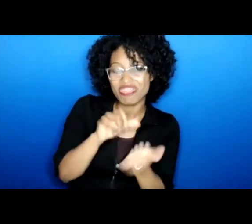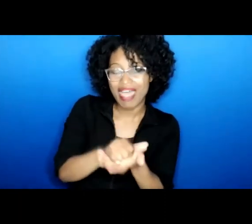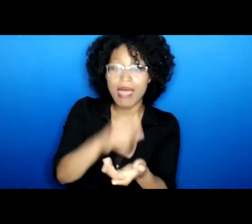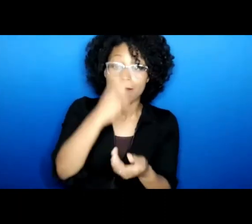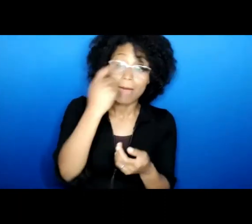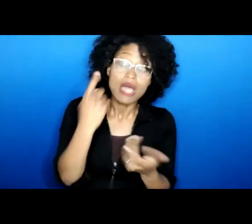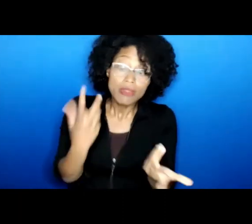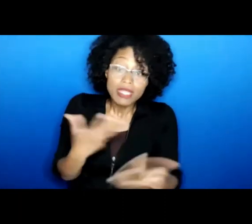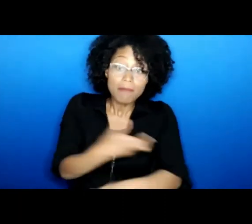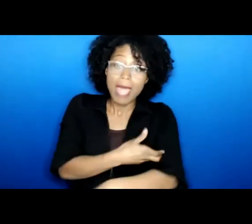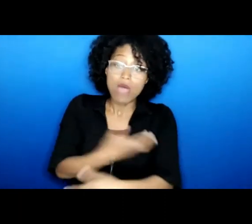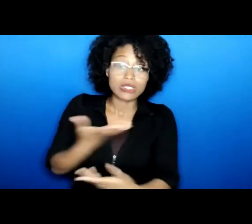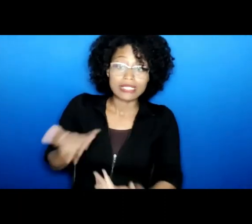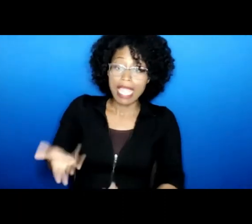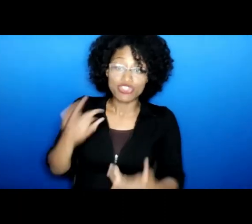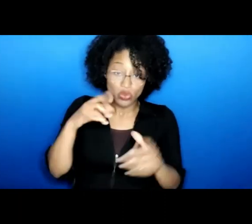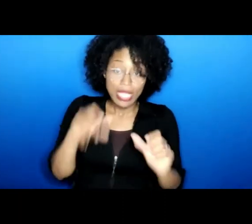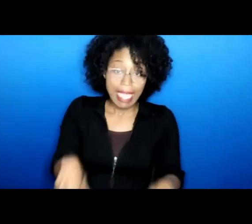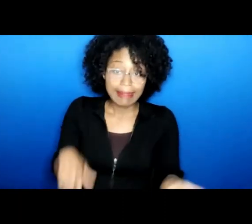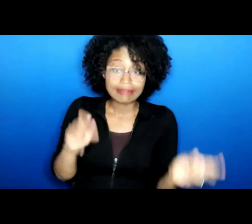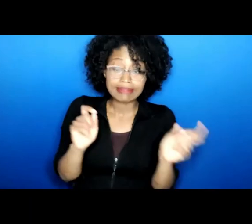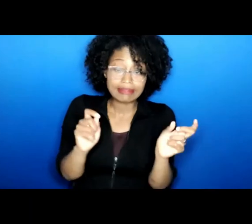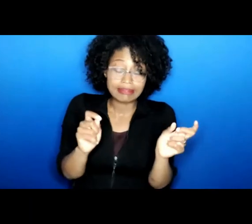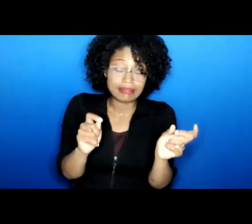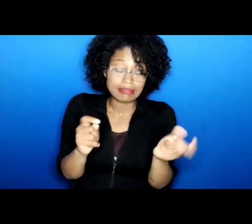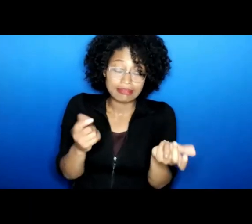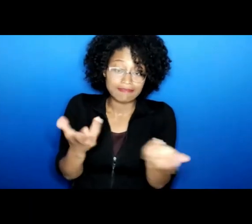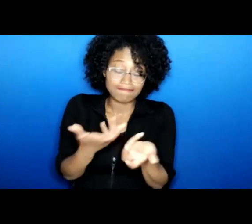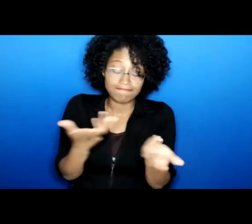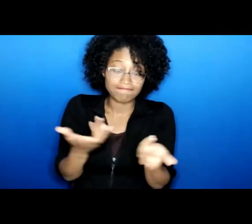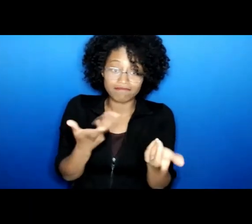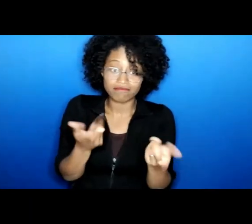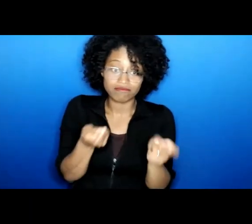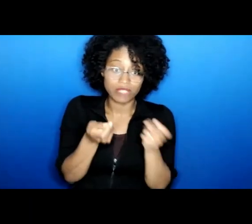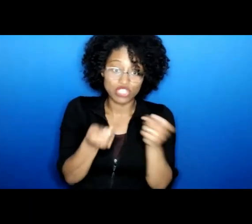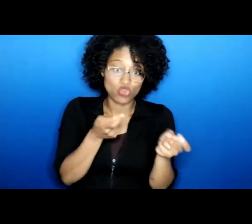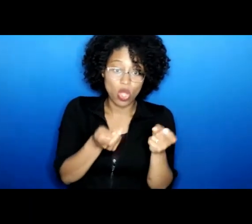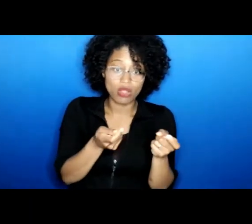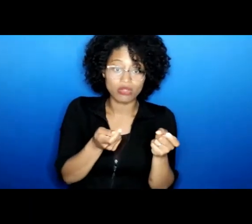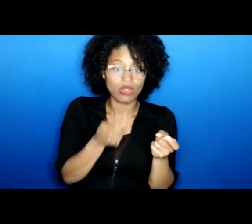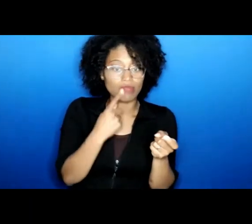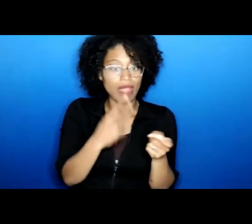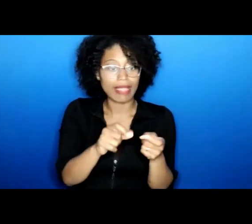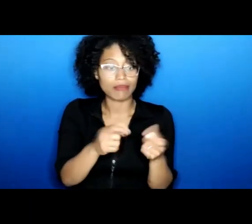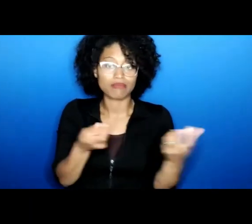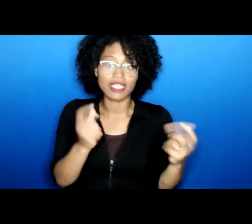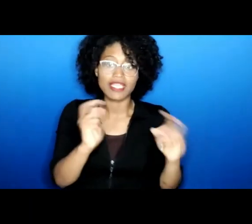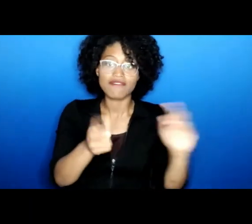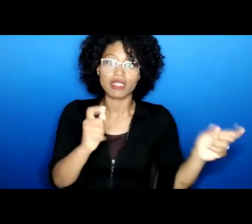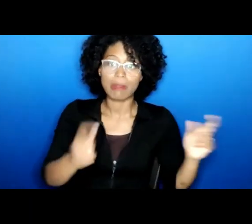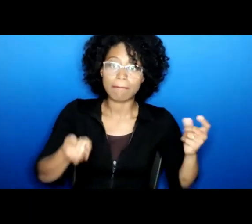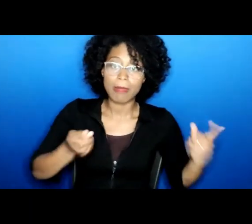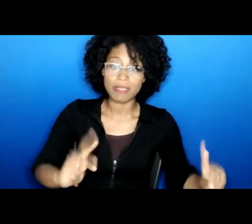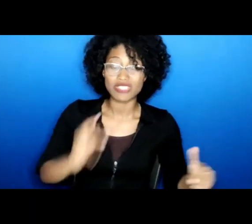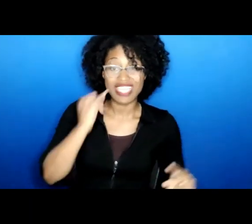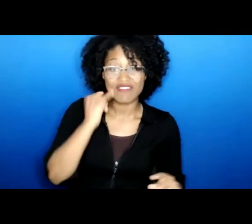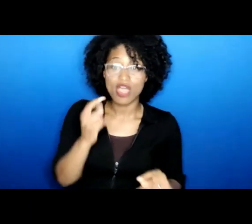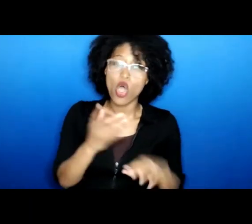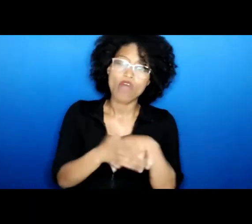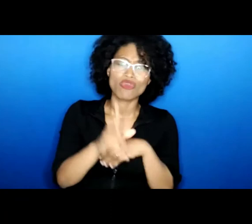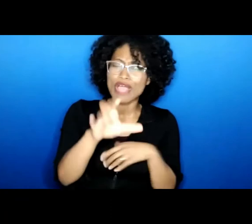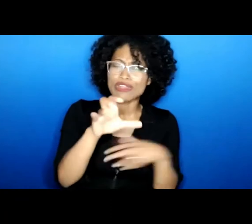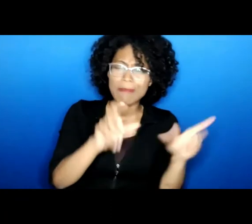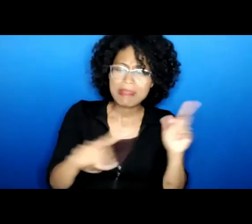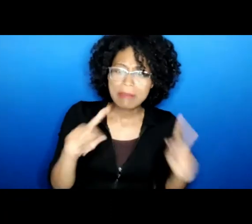chair, whether that is a very large, or let's say over 100 symposia, or even